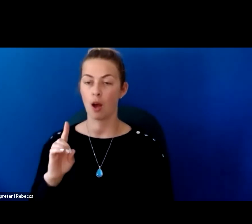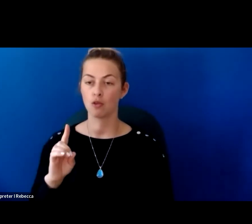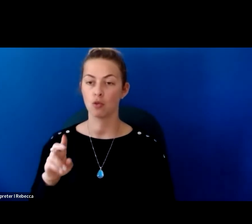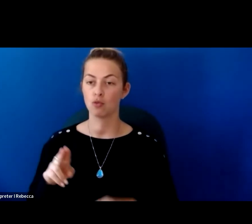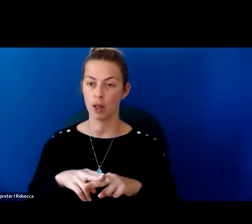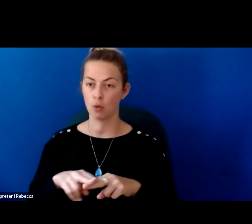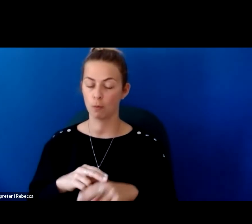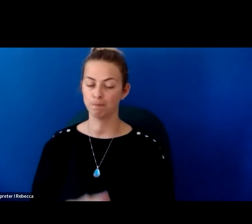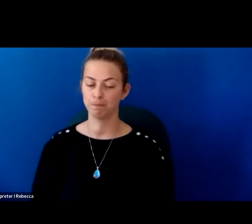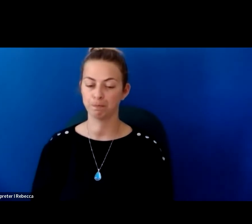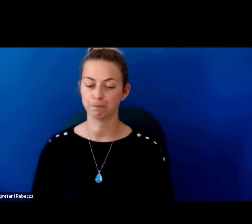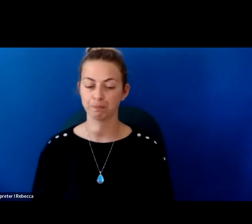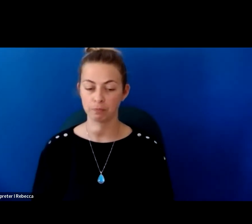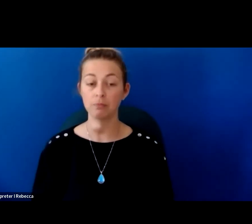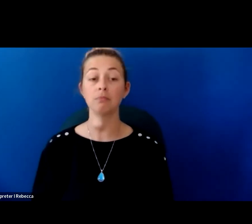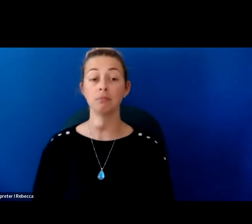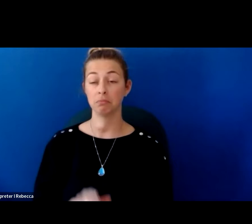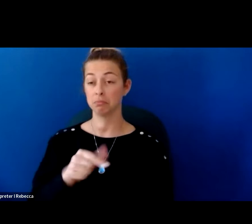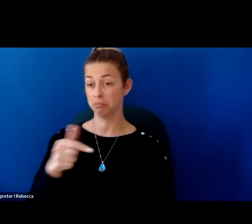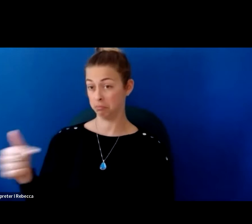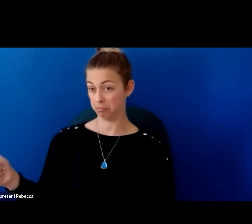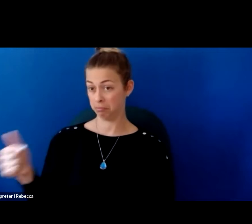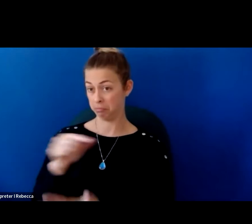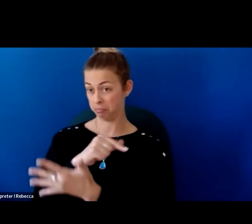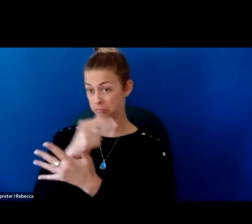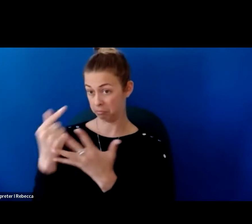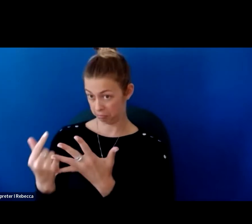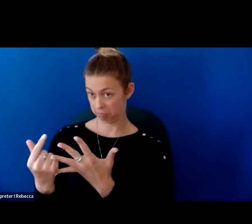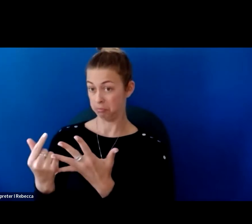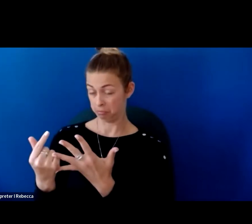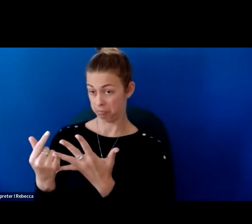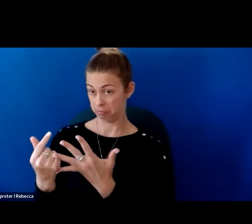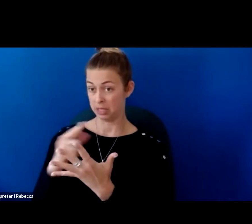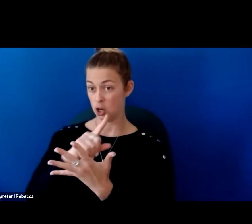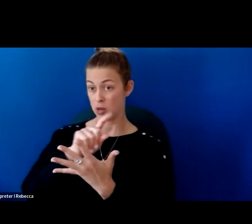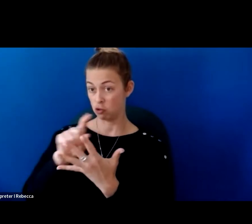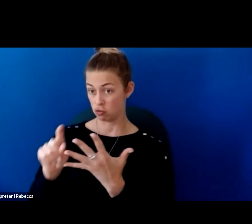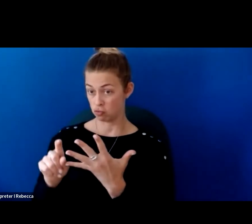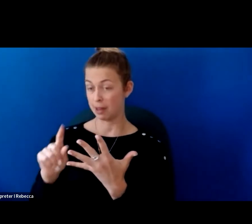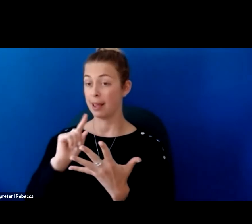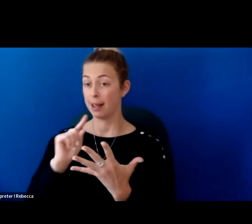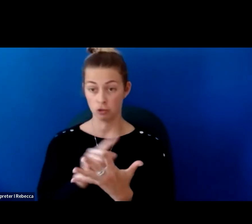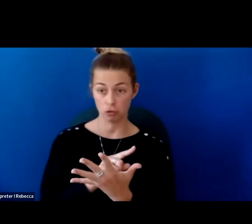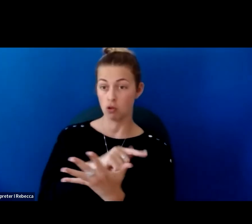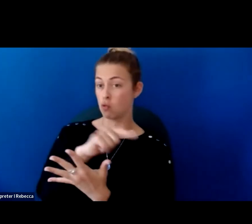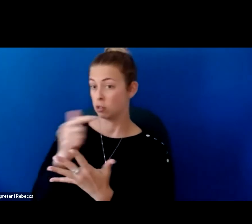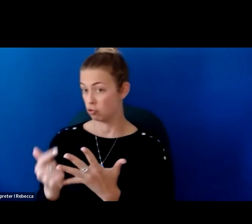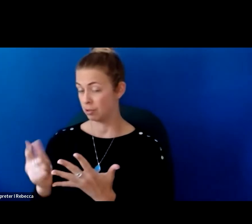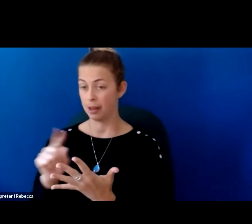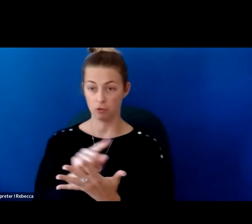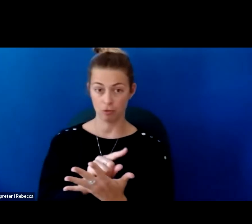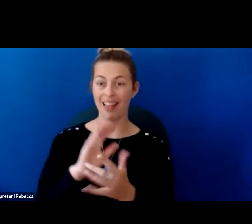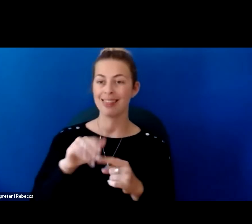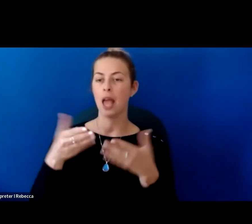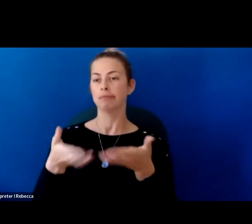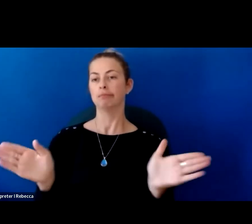comments regarding the questions of this roundtable, and then we'll proceed to a question and answer session. Now, to